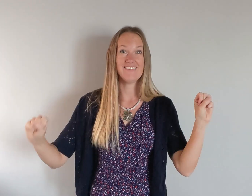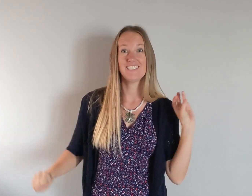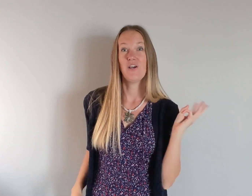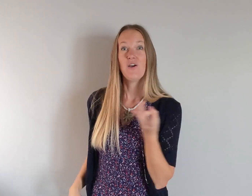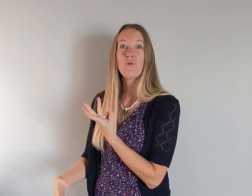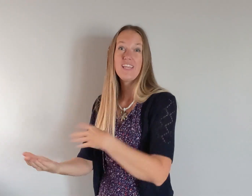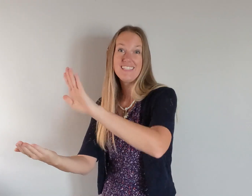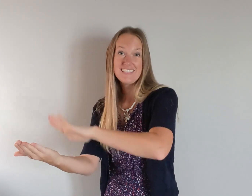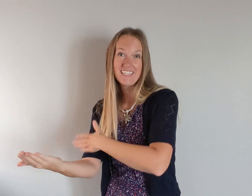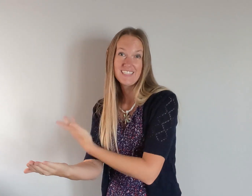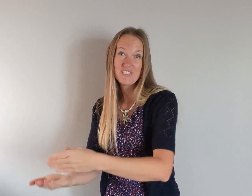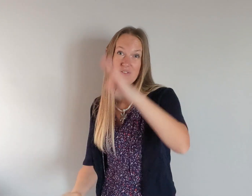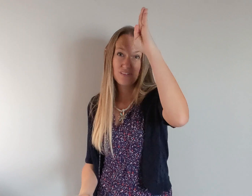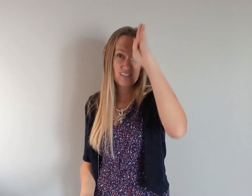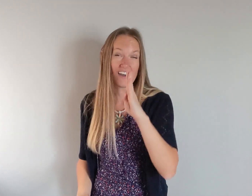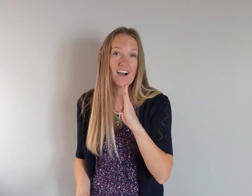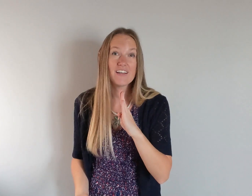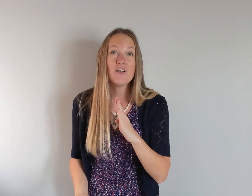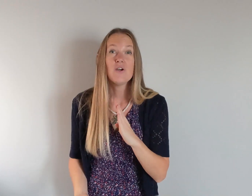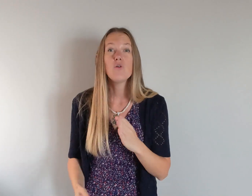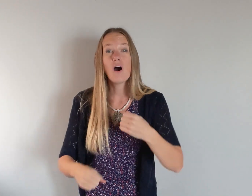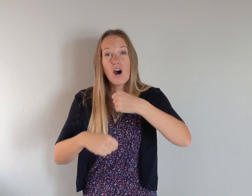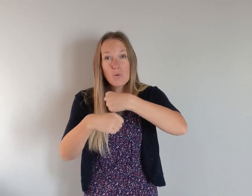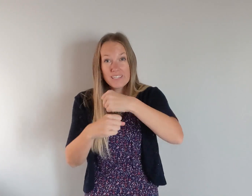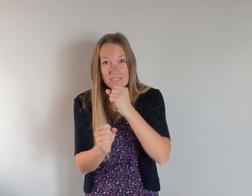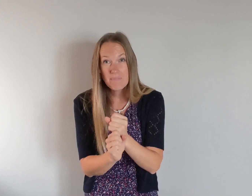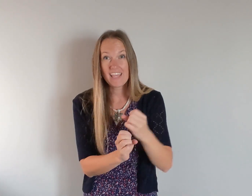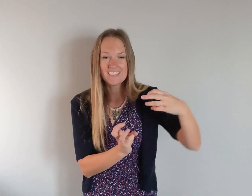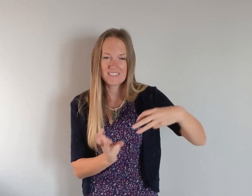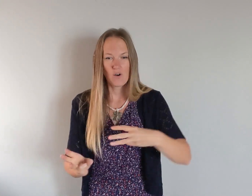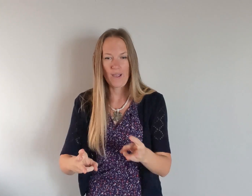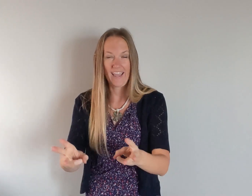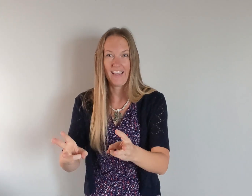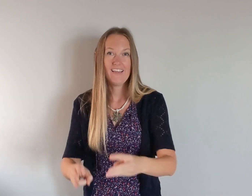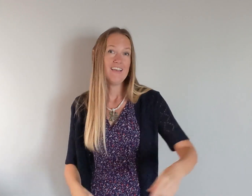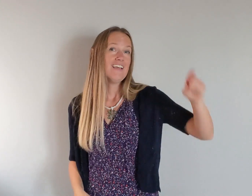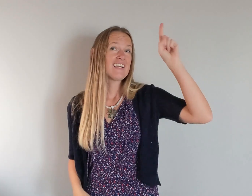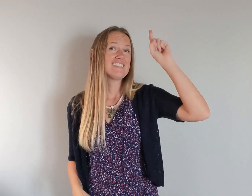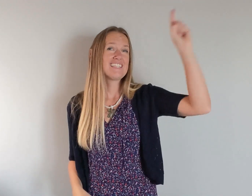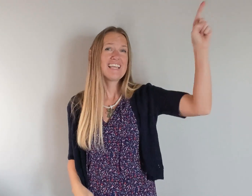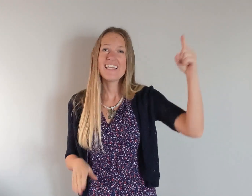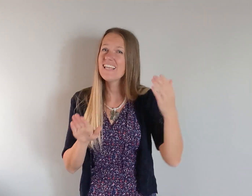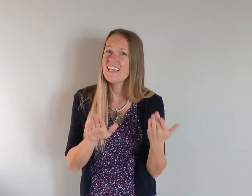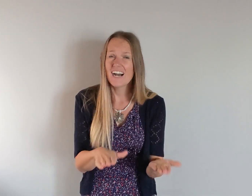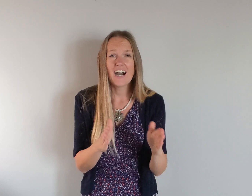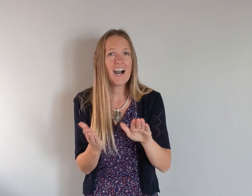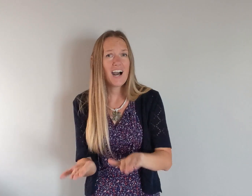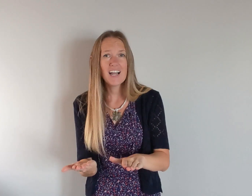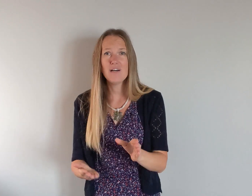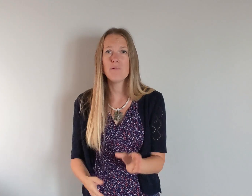saves. We sing to the God who always makes a way. Because he hung up